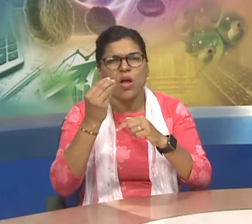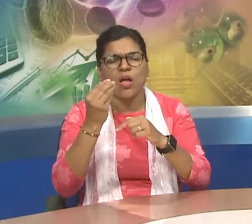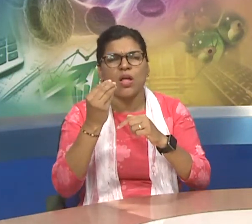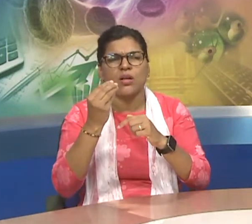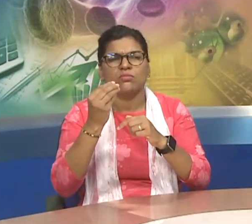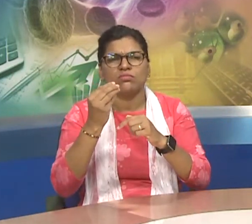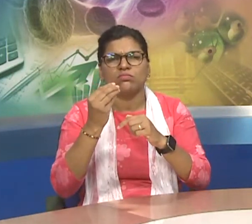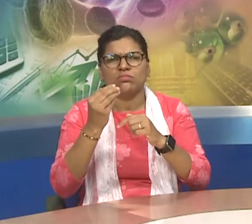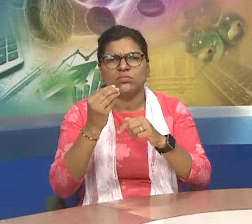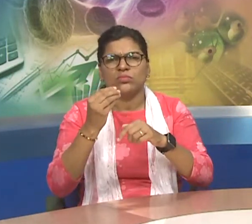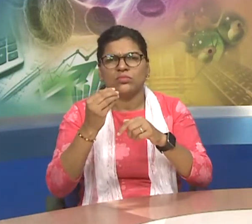24/7 basis